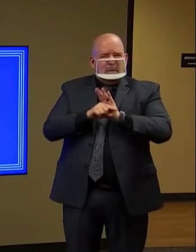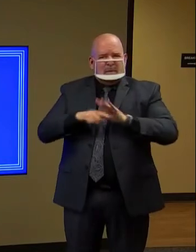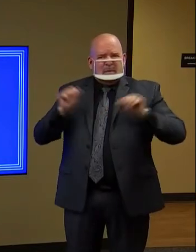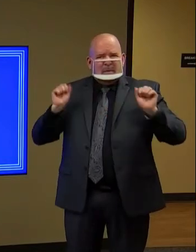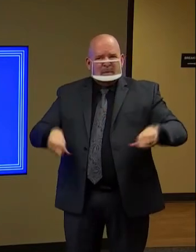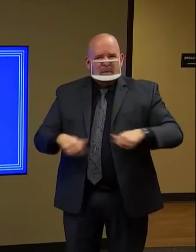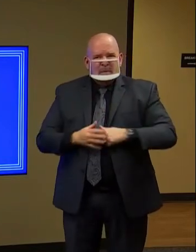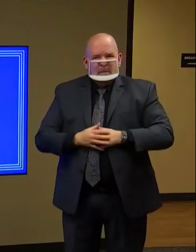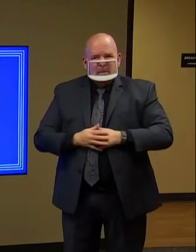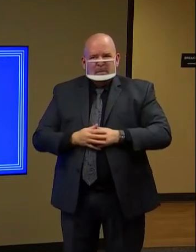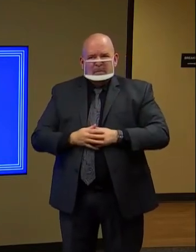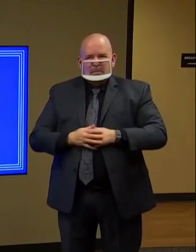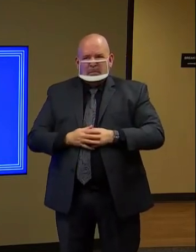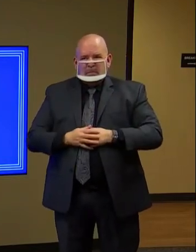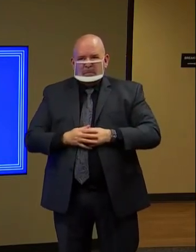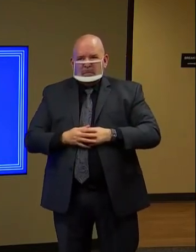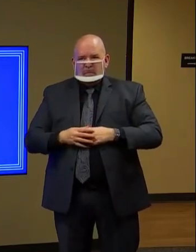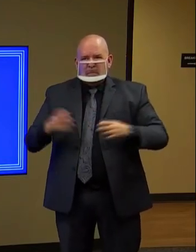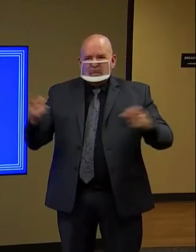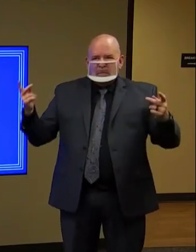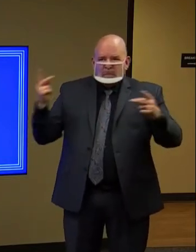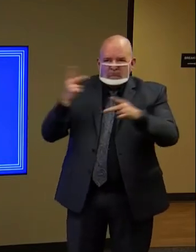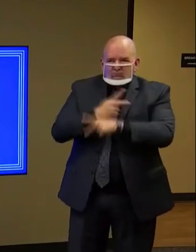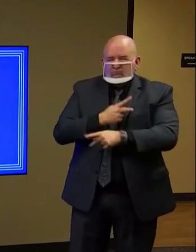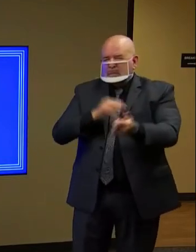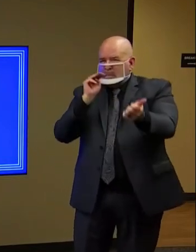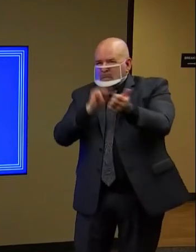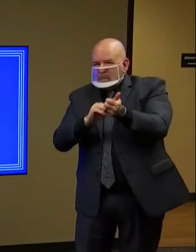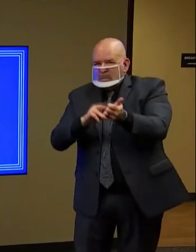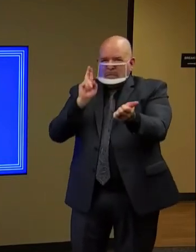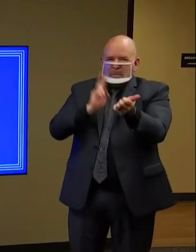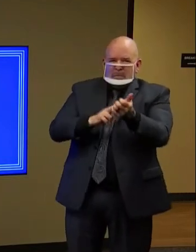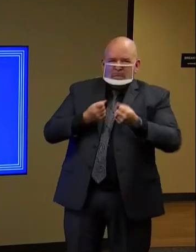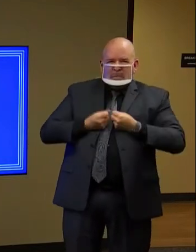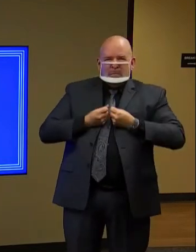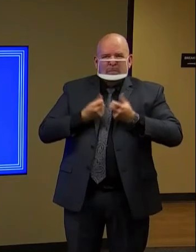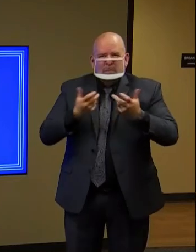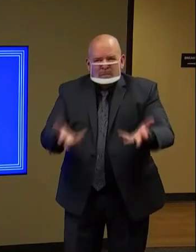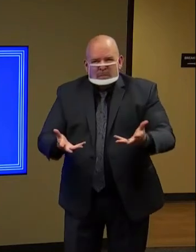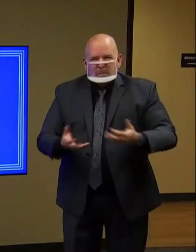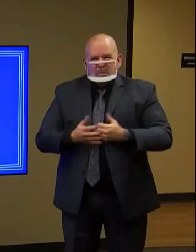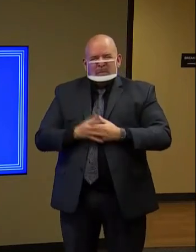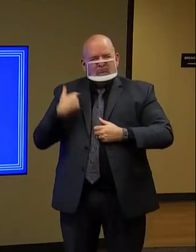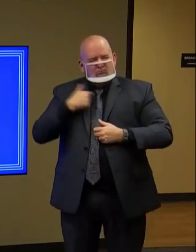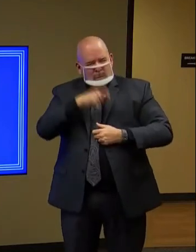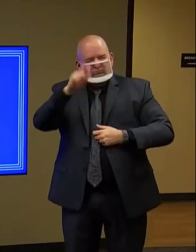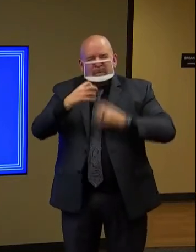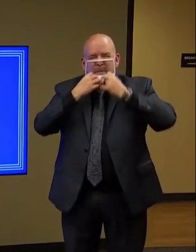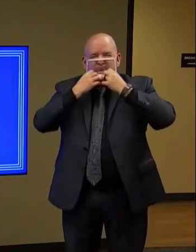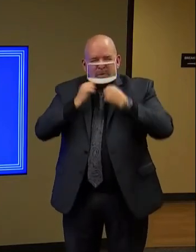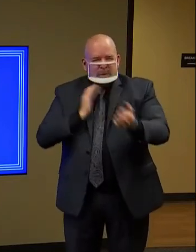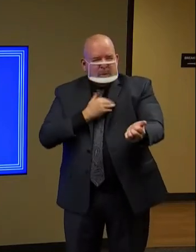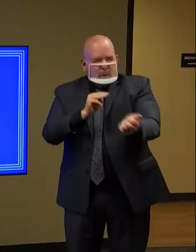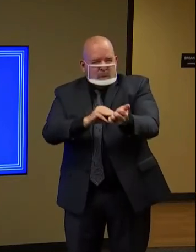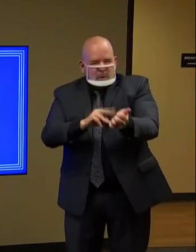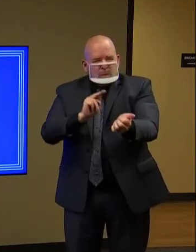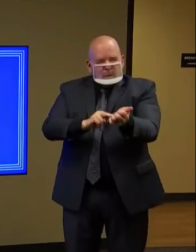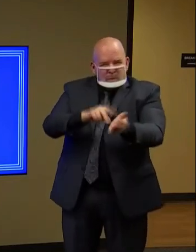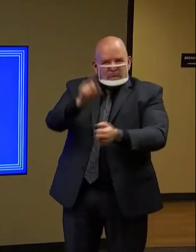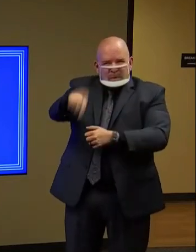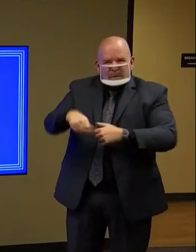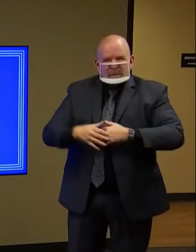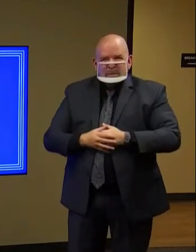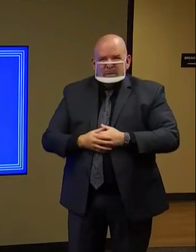play in making smart decisions and being just a little bit better. It's important also as we